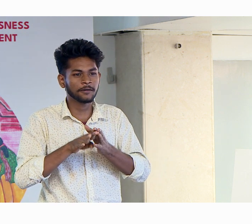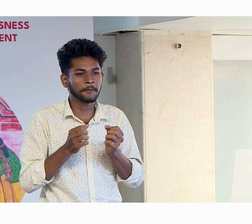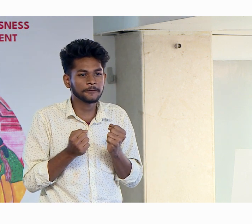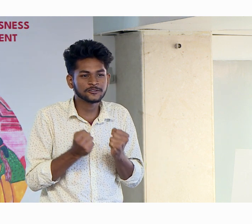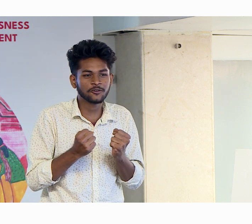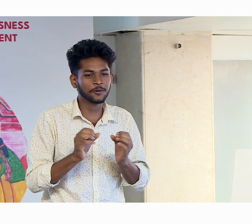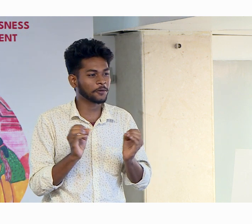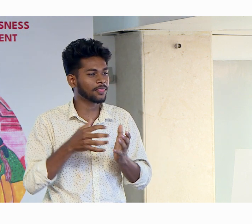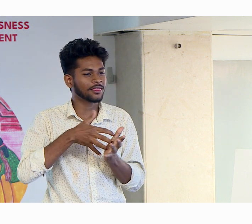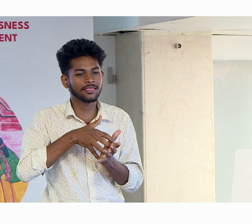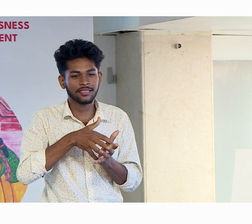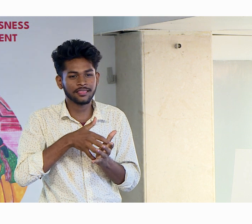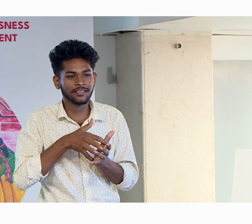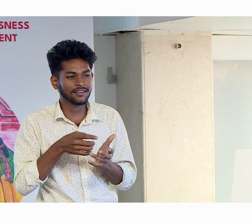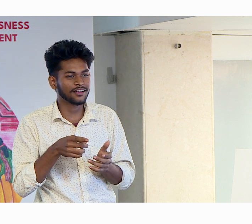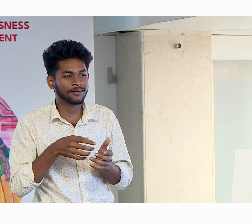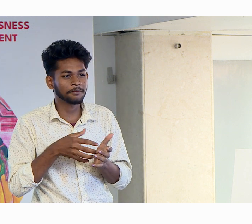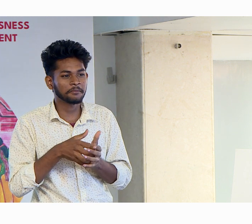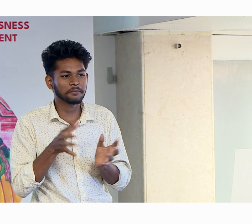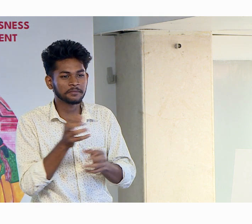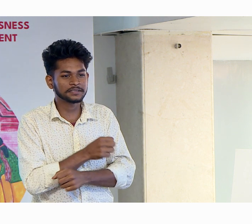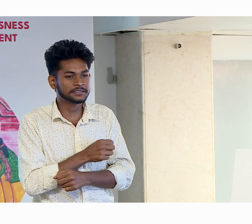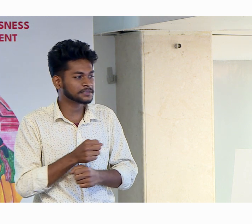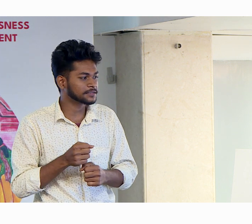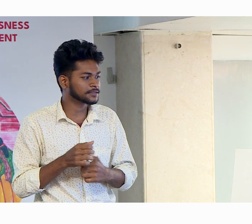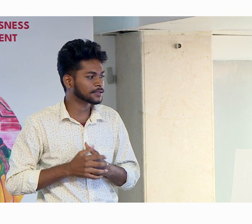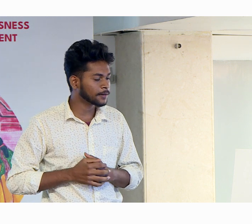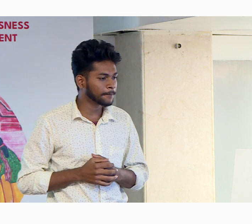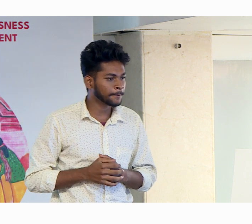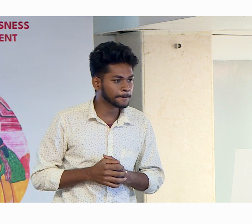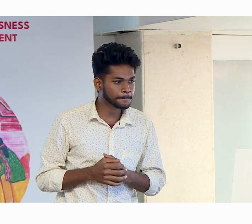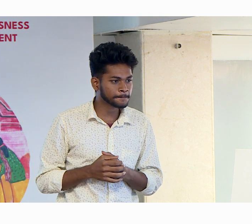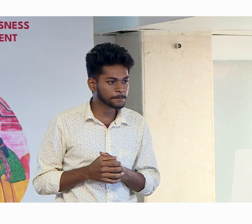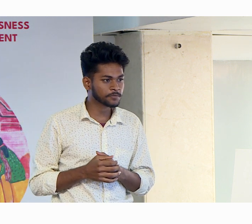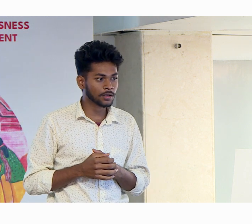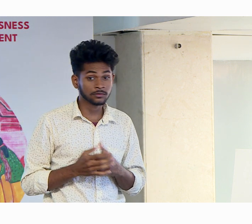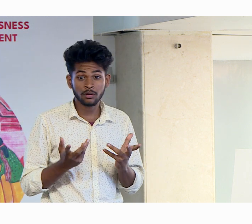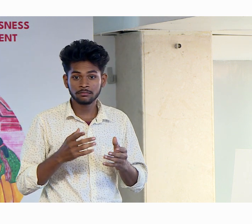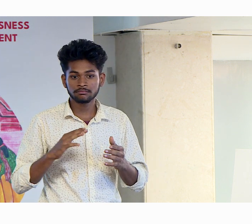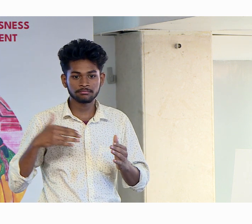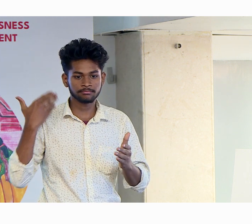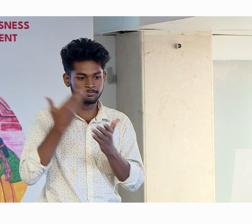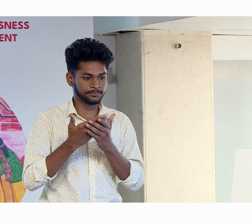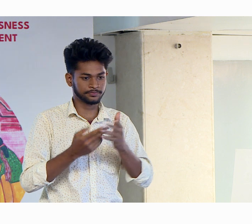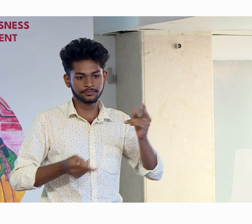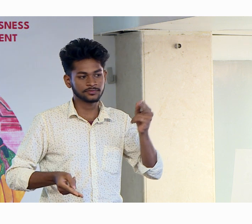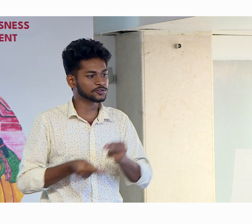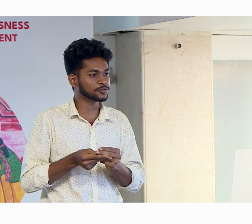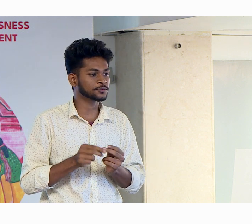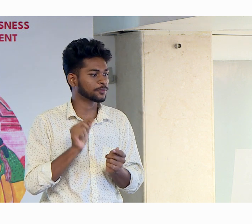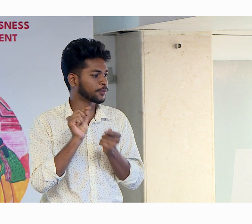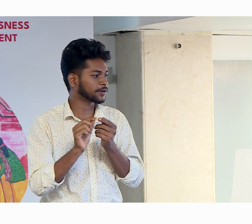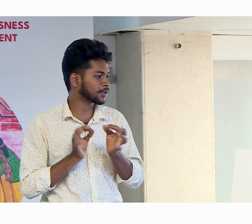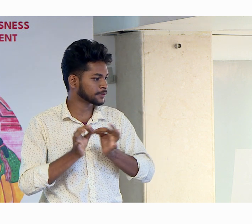views or the lack of it. So let me just summarize where we've got to so far, particularly because there was a